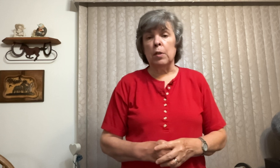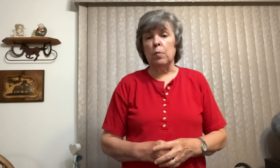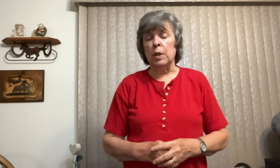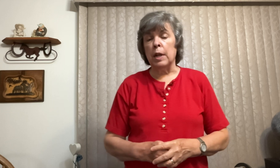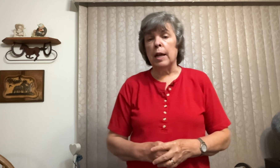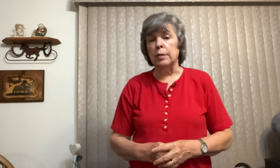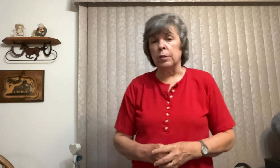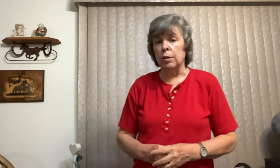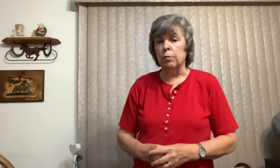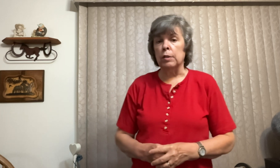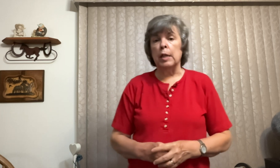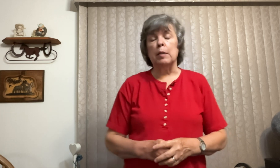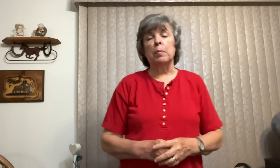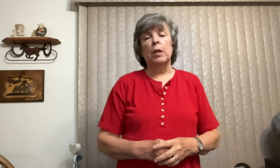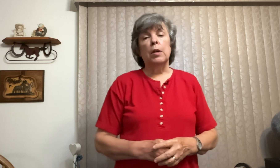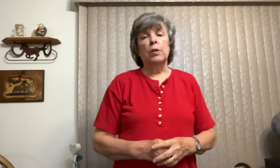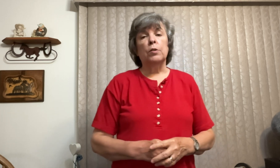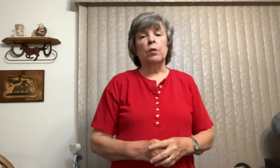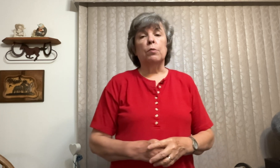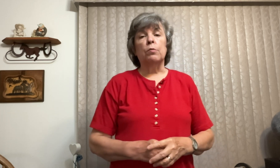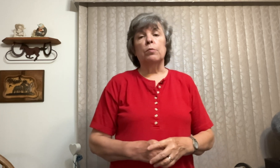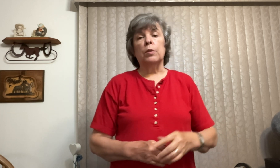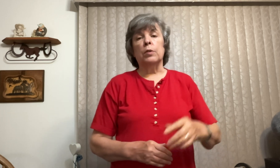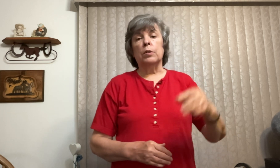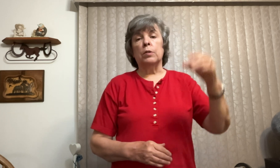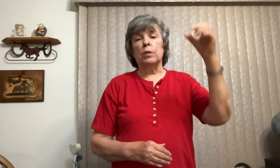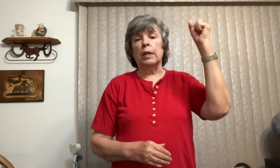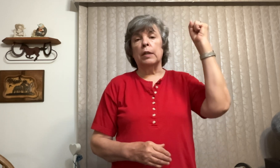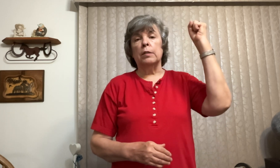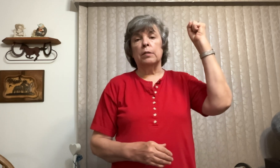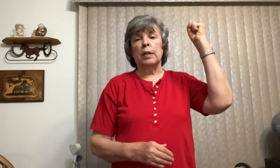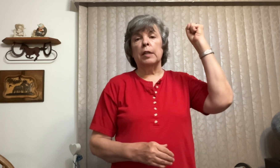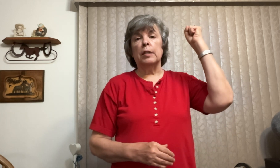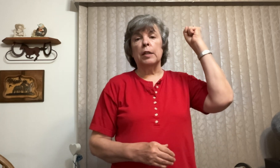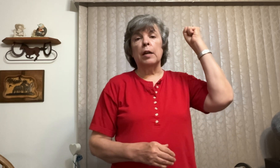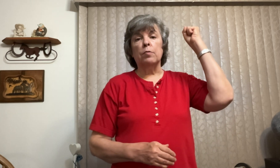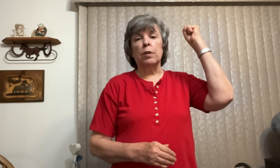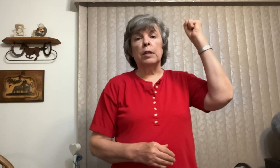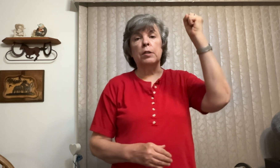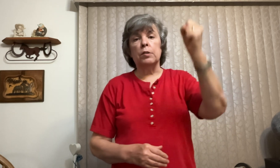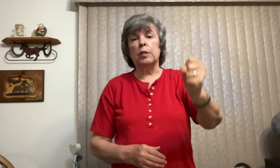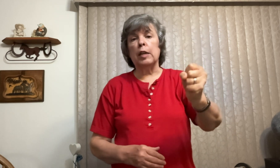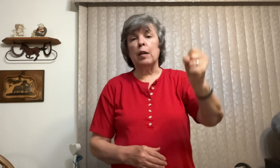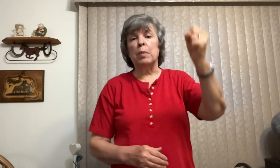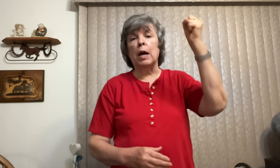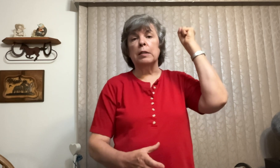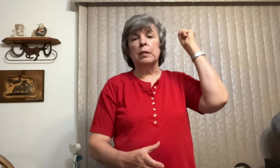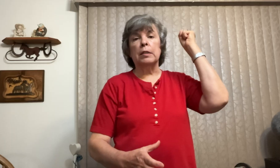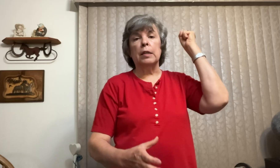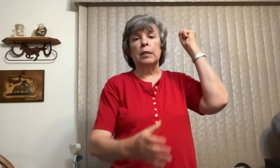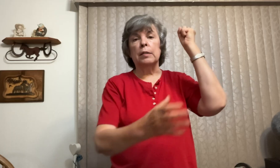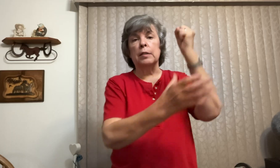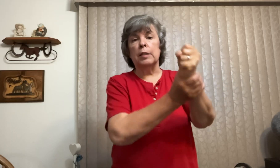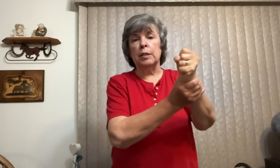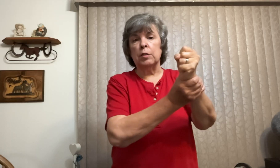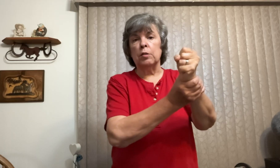one that has his own name. So this is like he's taking a knife ready to stab Isaac and he gets